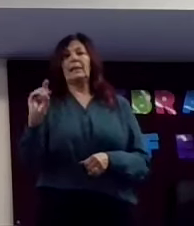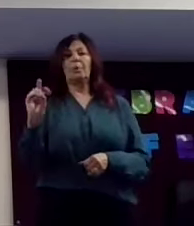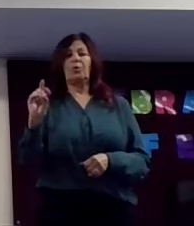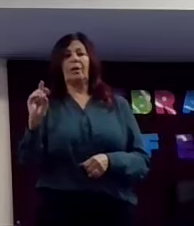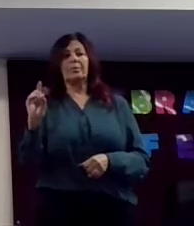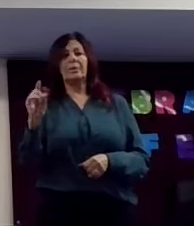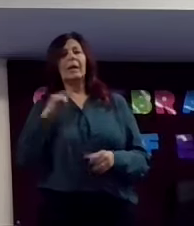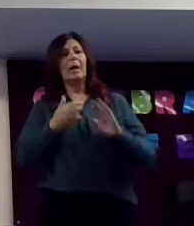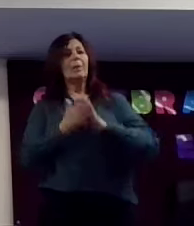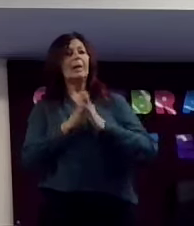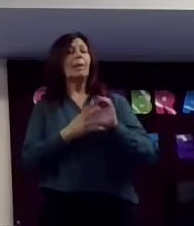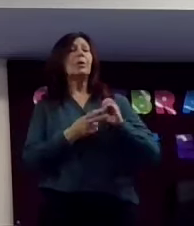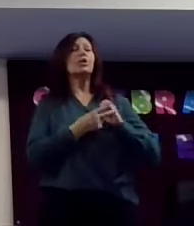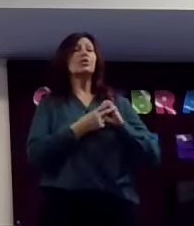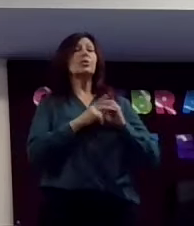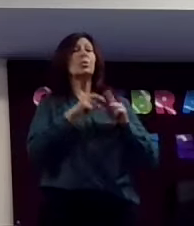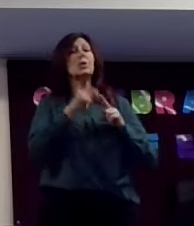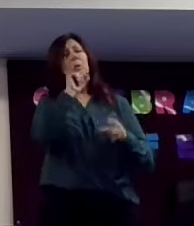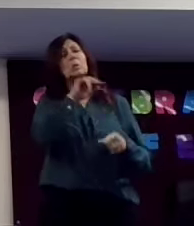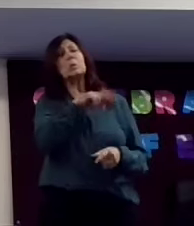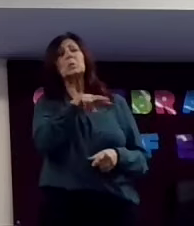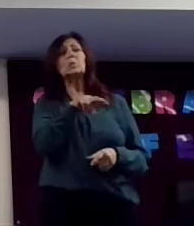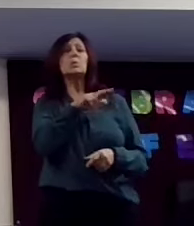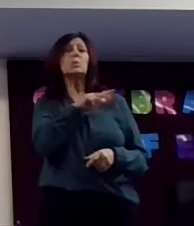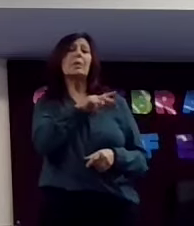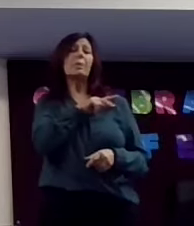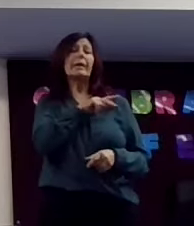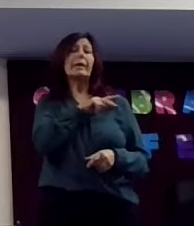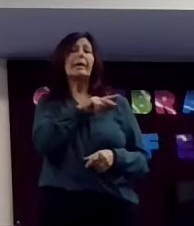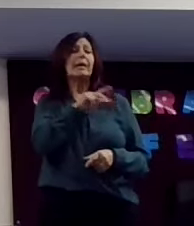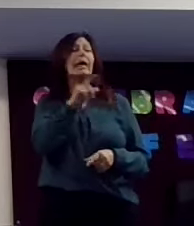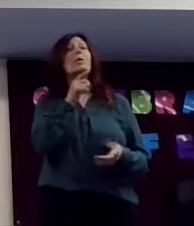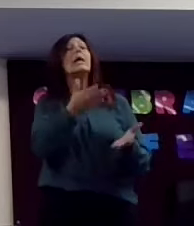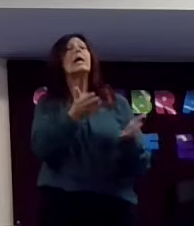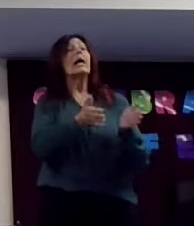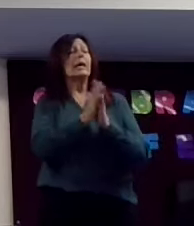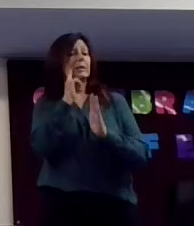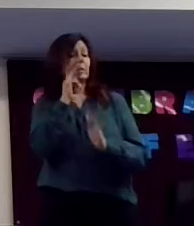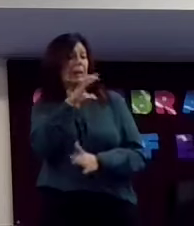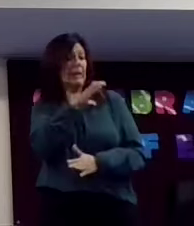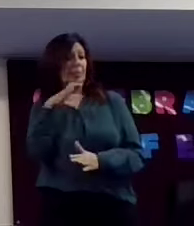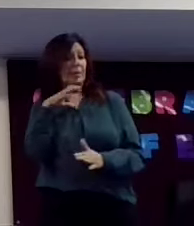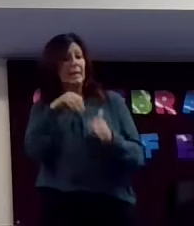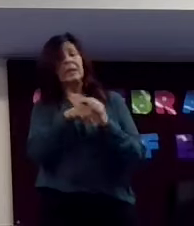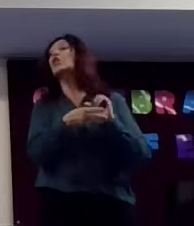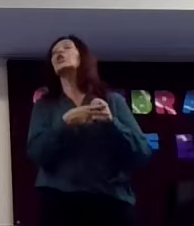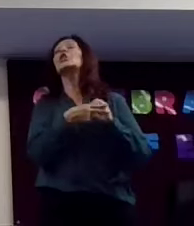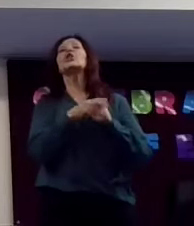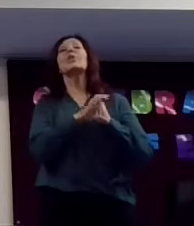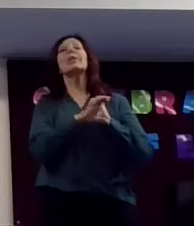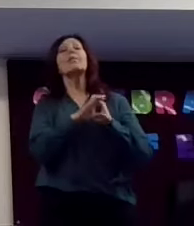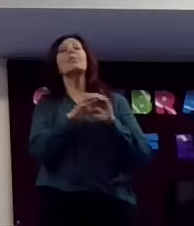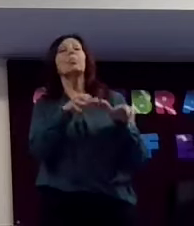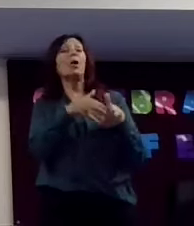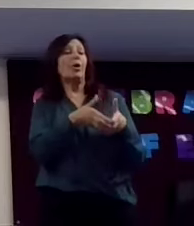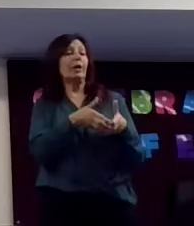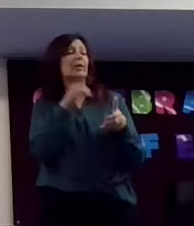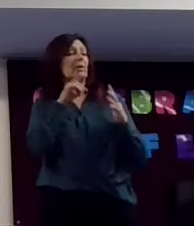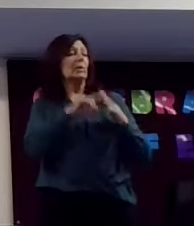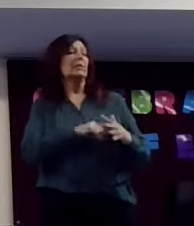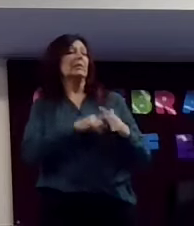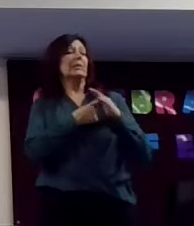up with. I became a conservative when I was around 22, 23 years old. I was asked to be a committeeman in the Conservative Party. They were starting that